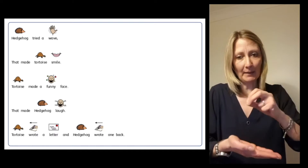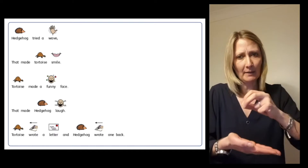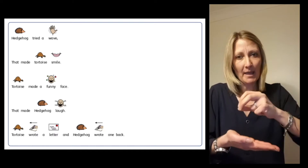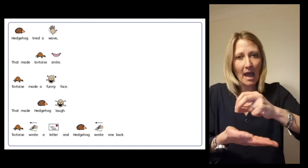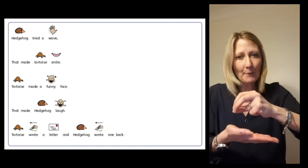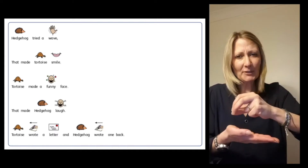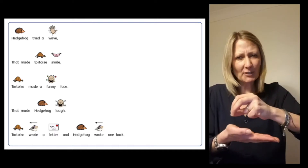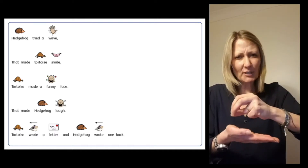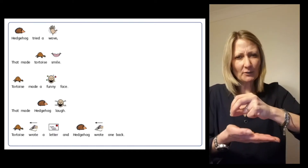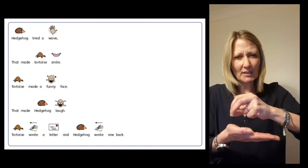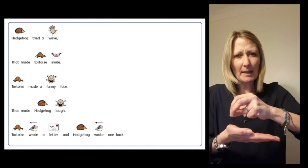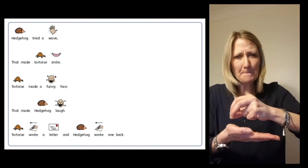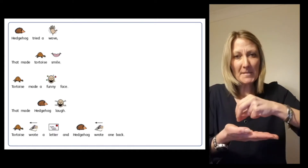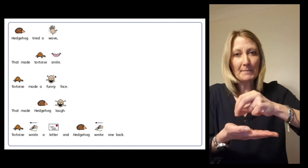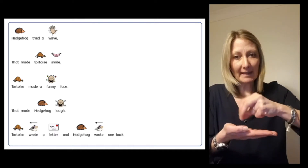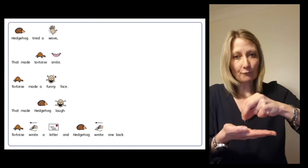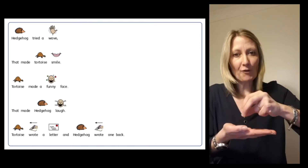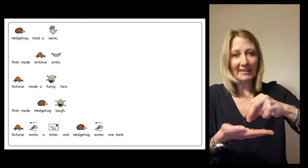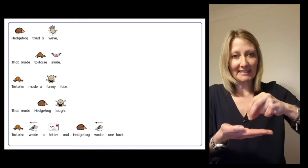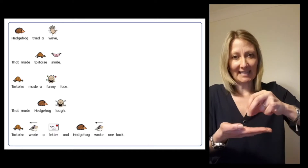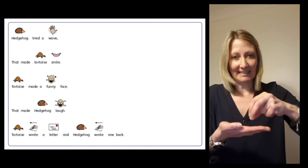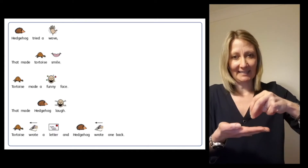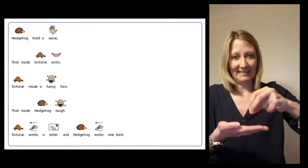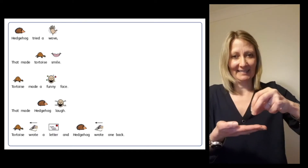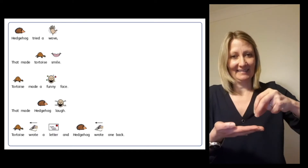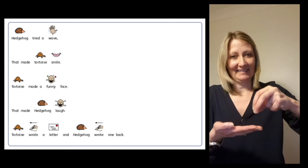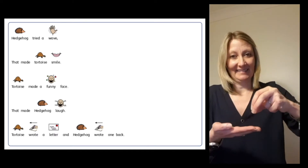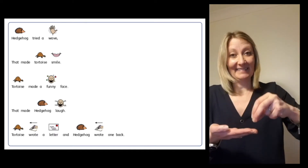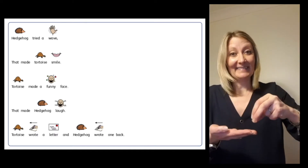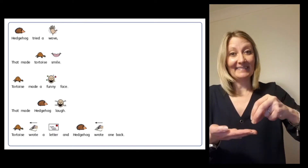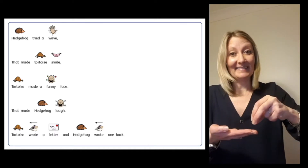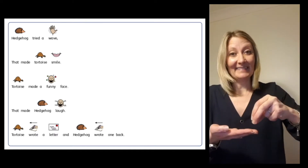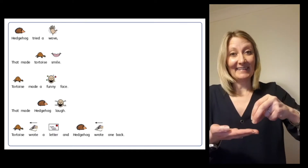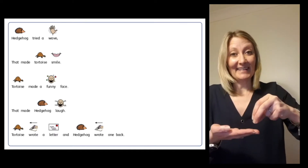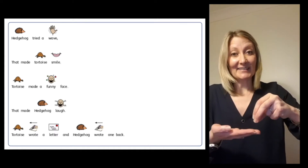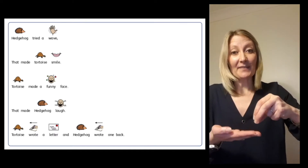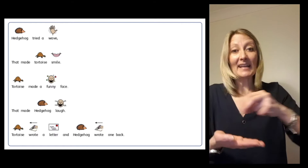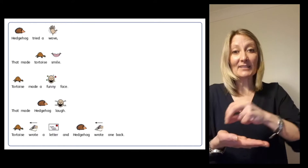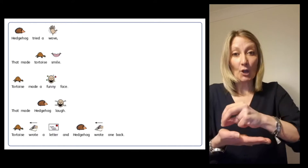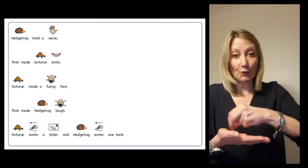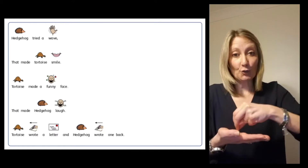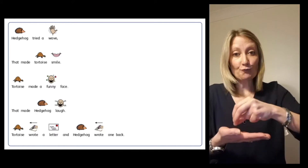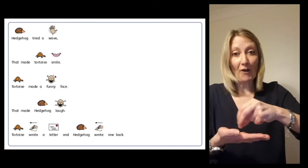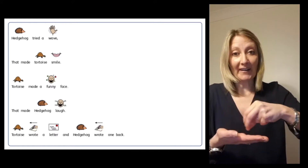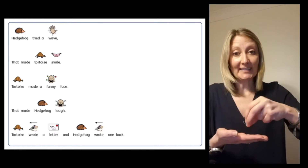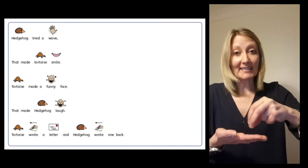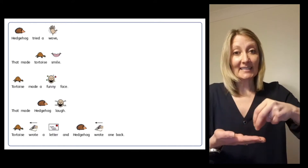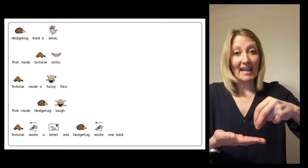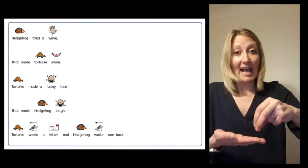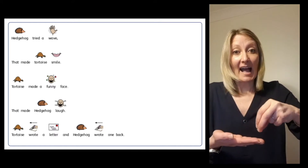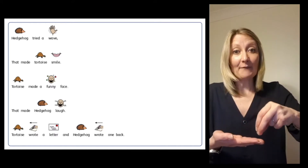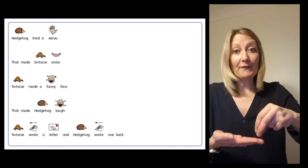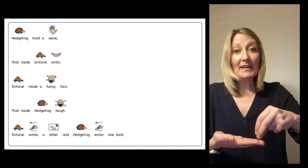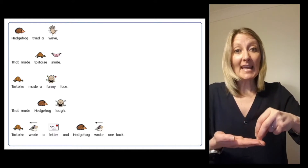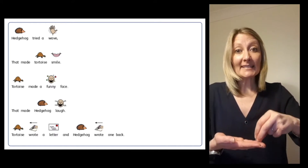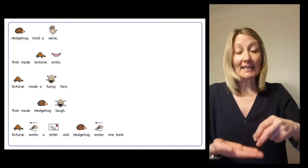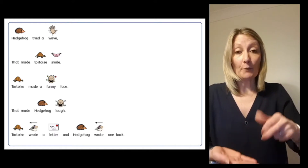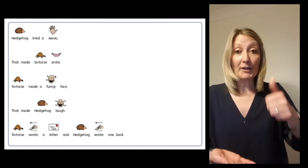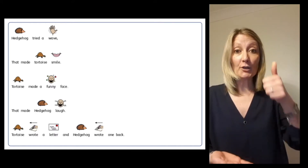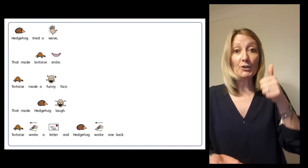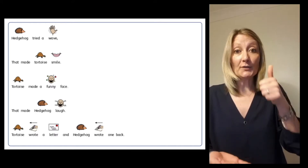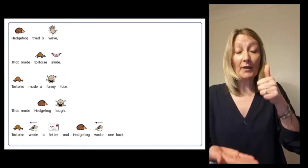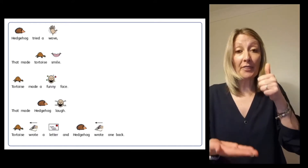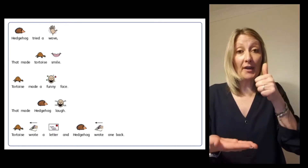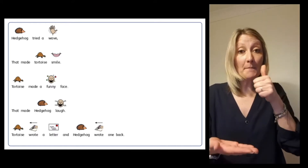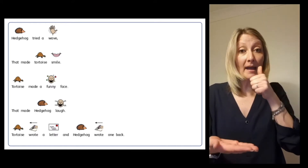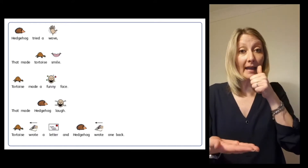paper. And we're just going to mimic writing. So that's to write. And for letter, we're going to